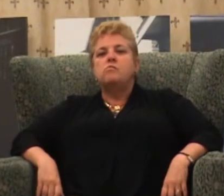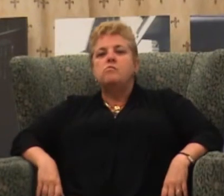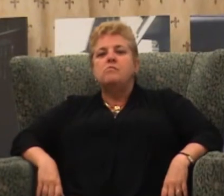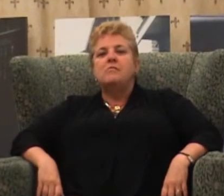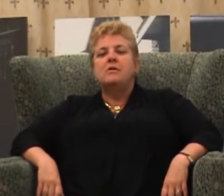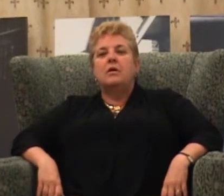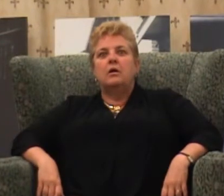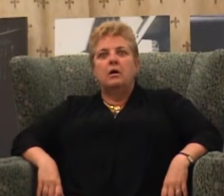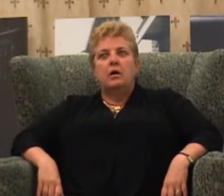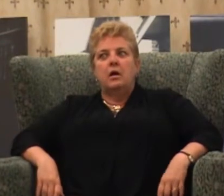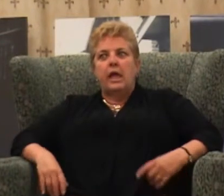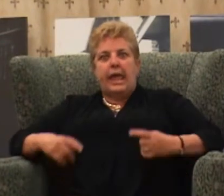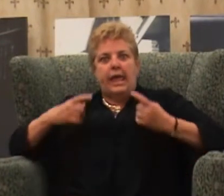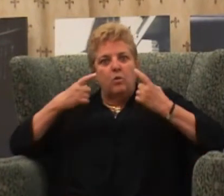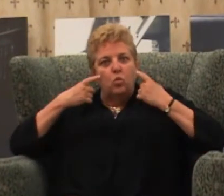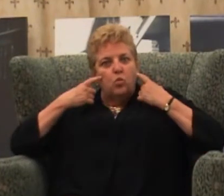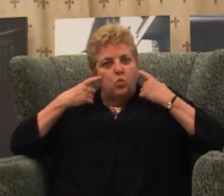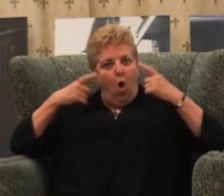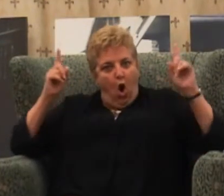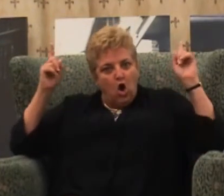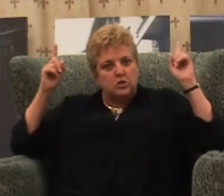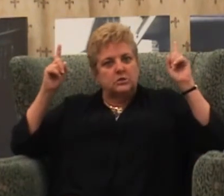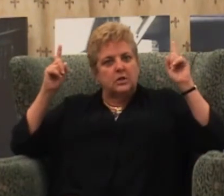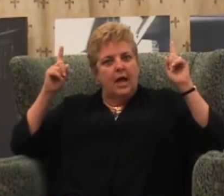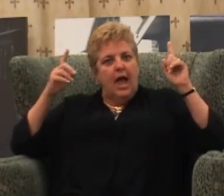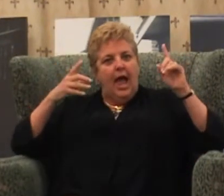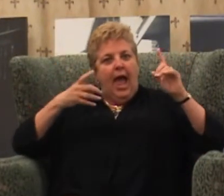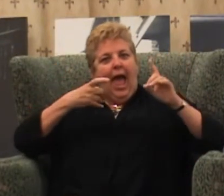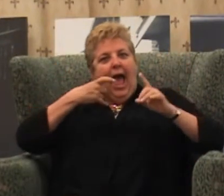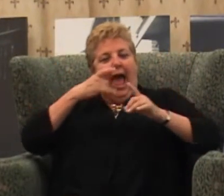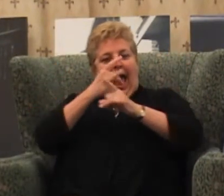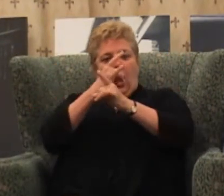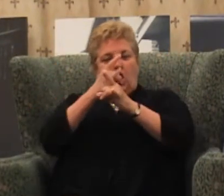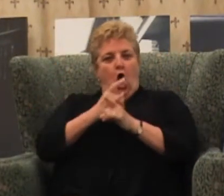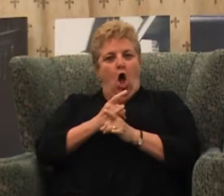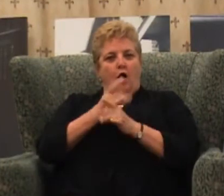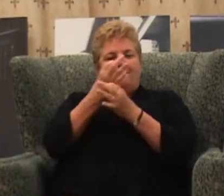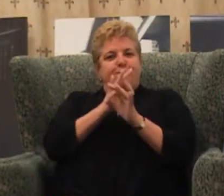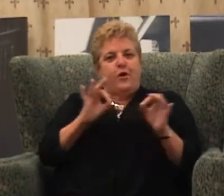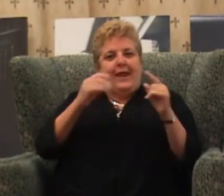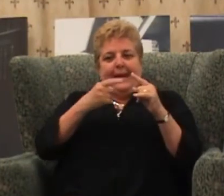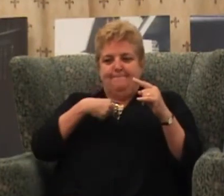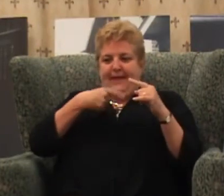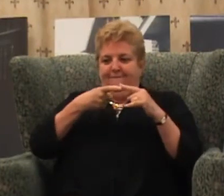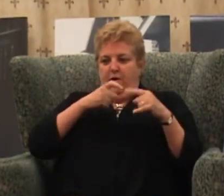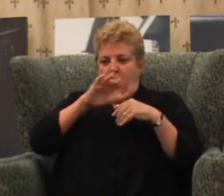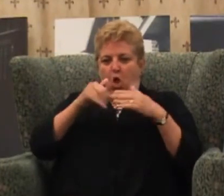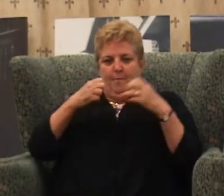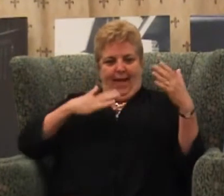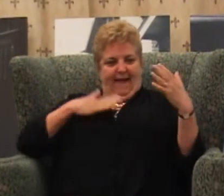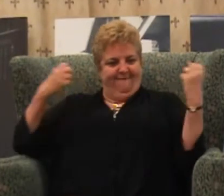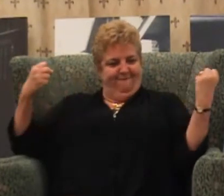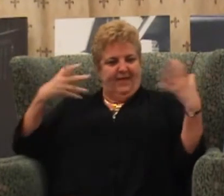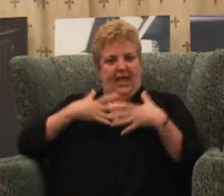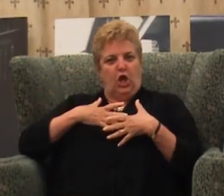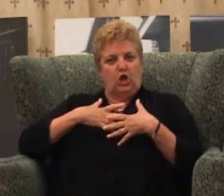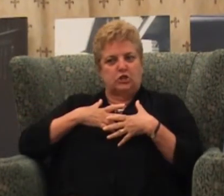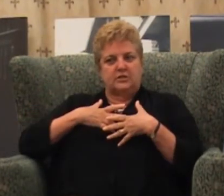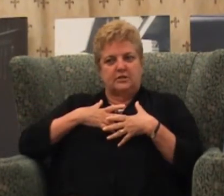It worked. Alcohol freed me from every fear and inhibition that I had ever grown up with, and